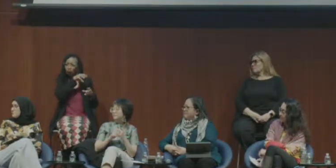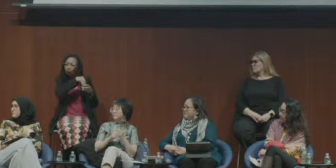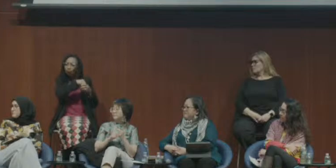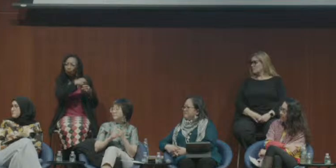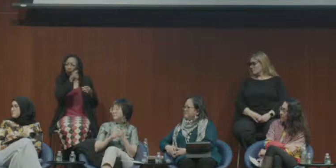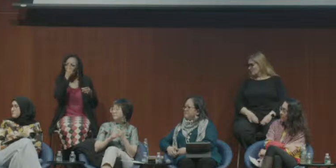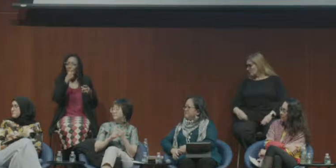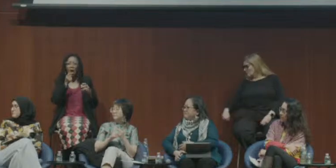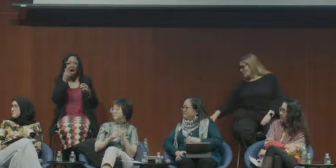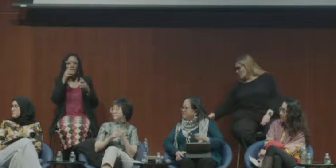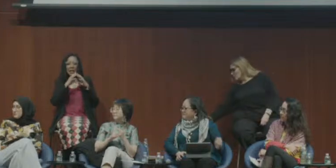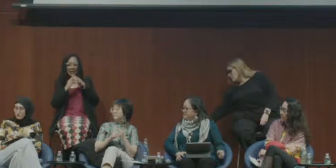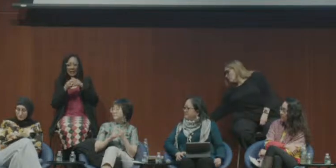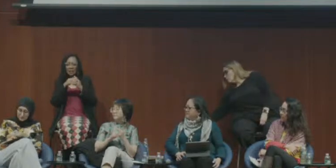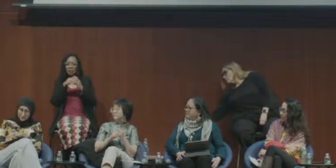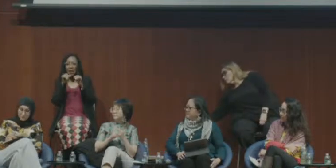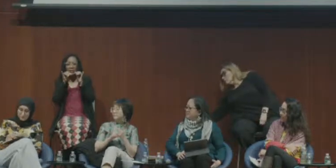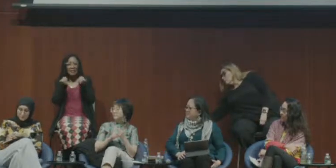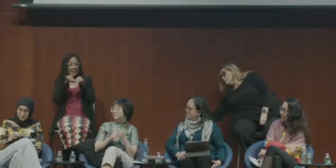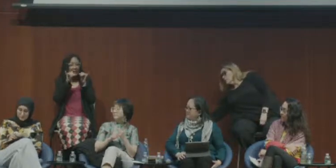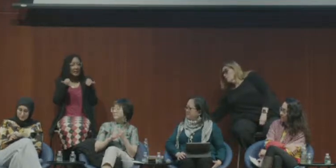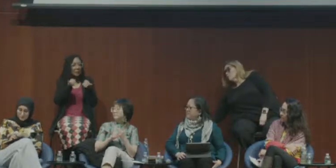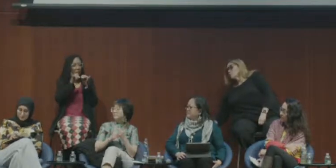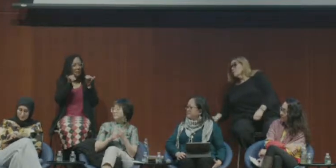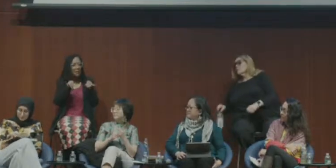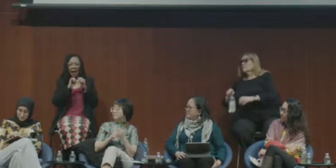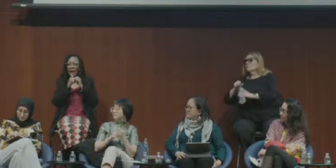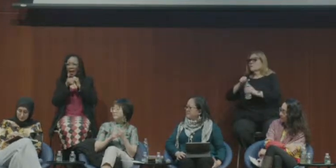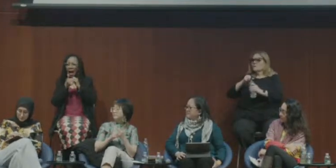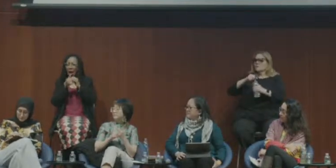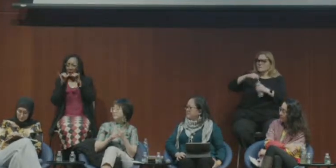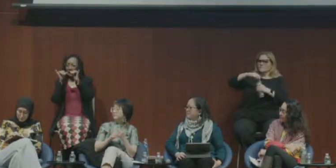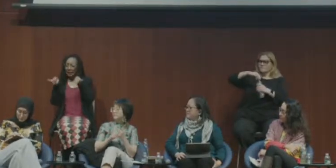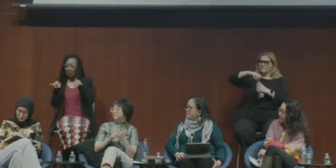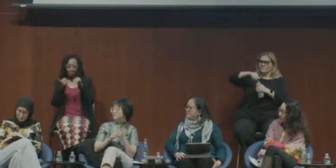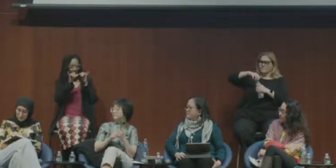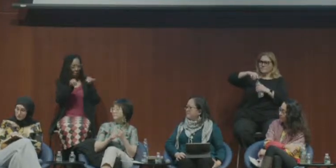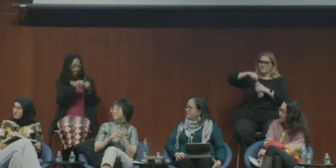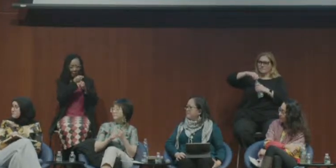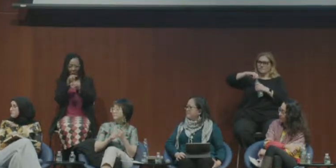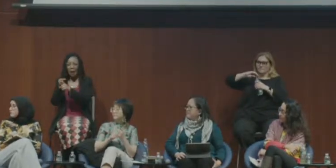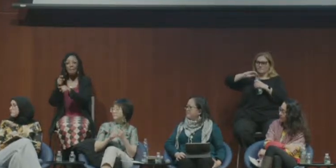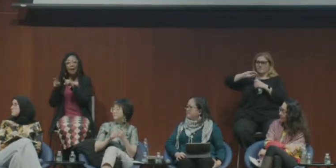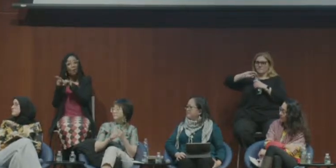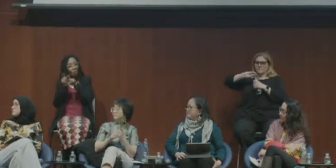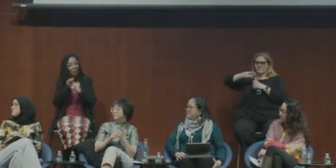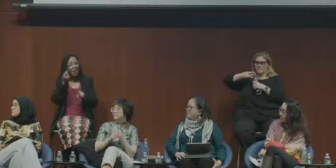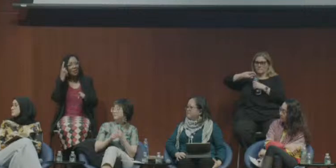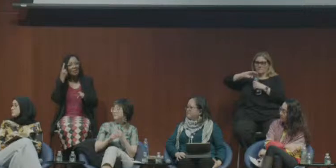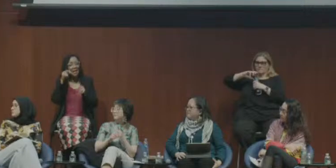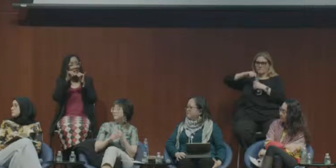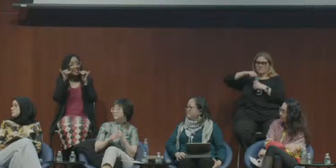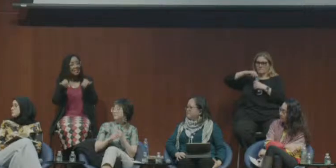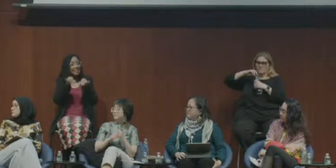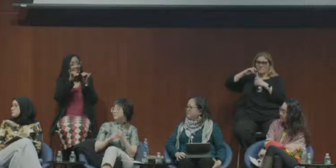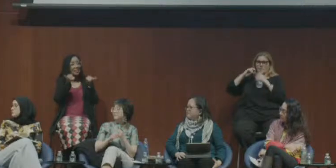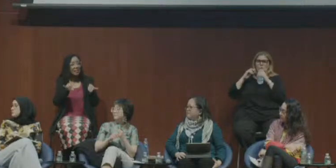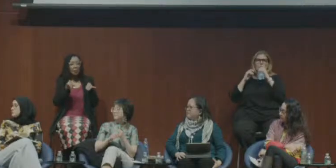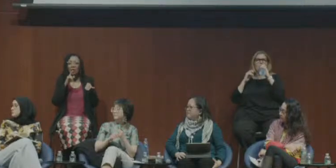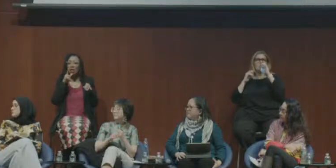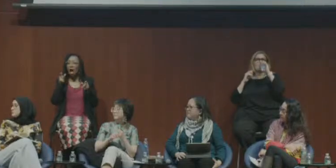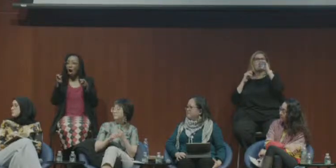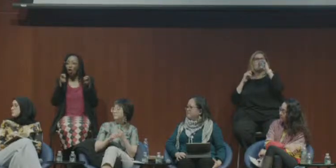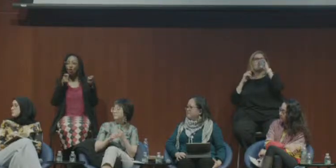the intersections of systems and how they impact, but I also understand that systems are not just